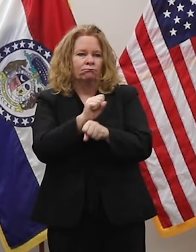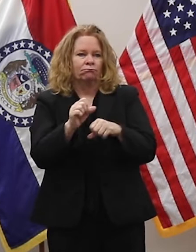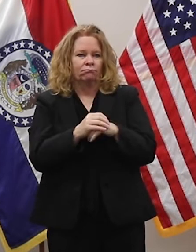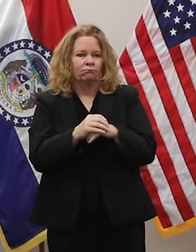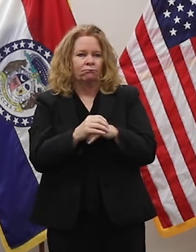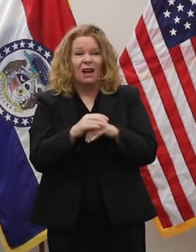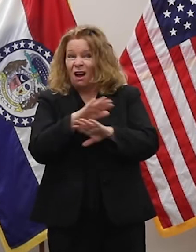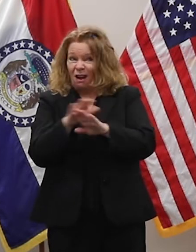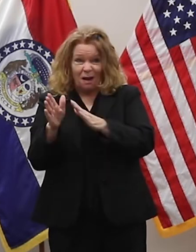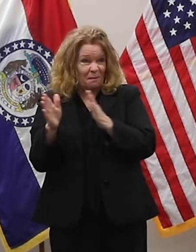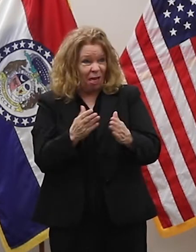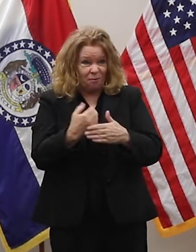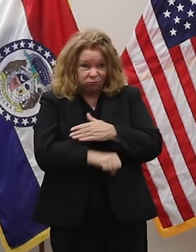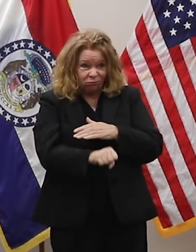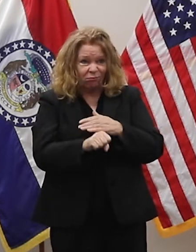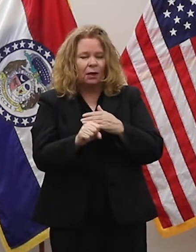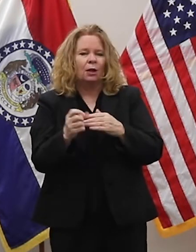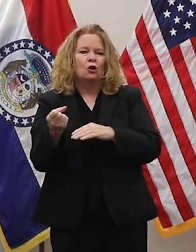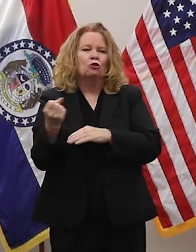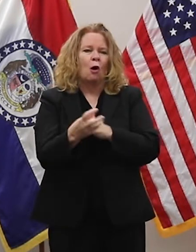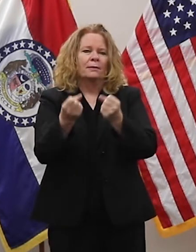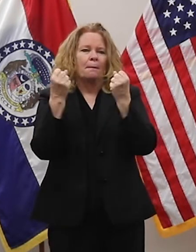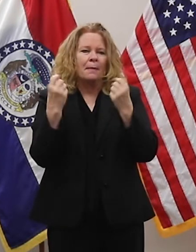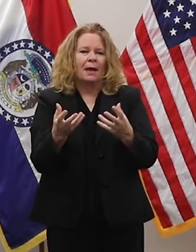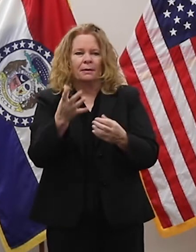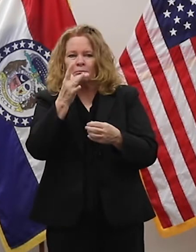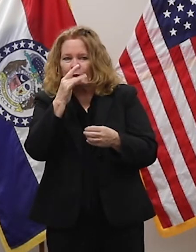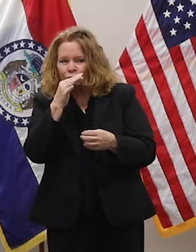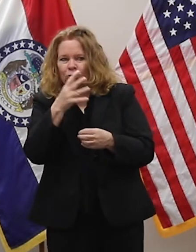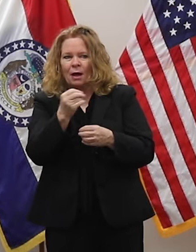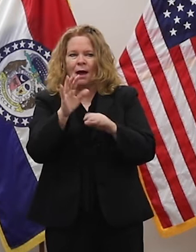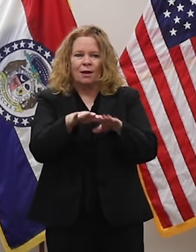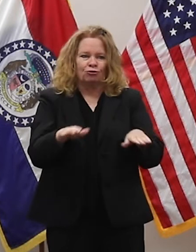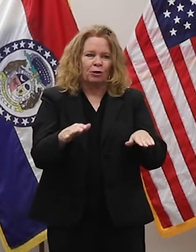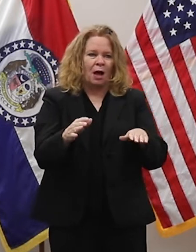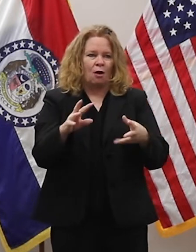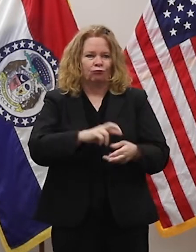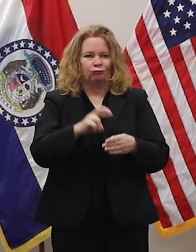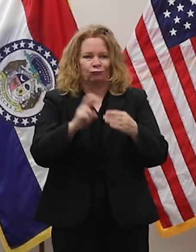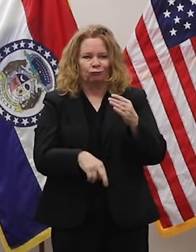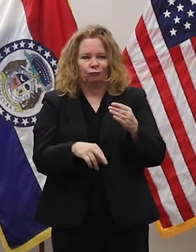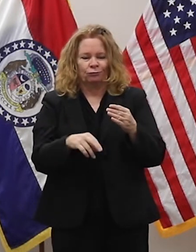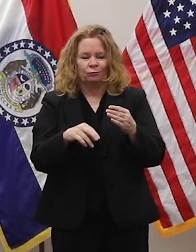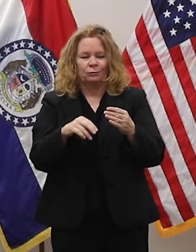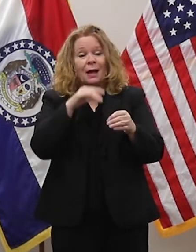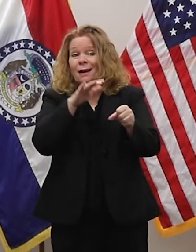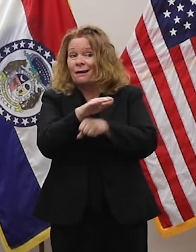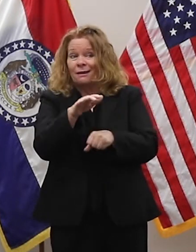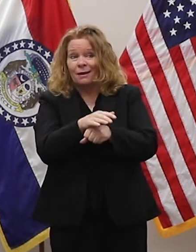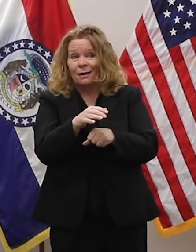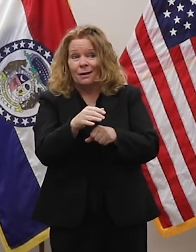childbearing is associated with a number of adverse maternal and child health outcomes, including inadequate or delayed prenatal